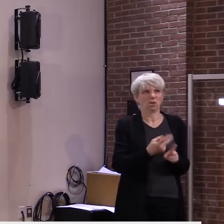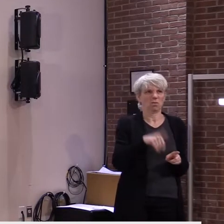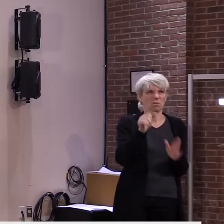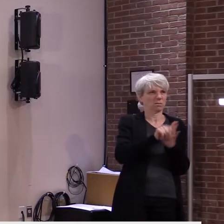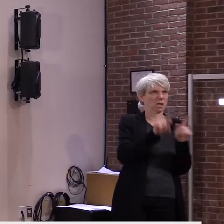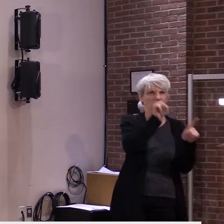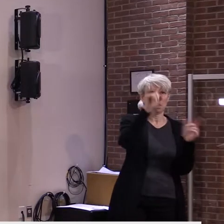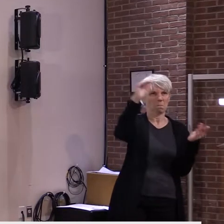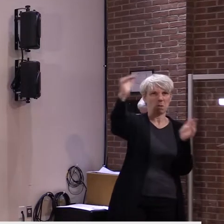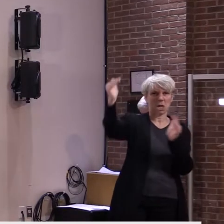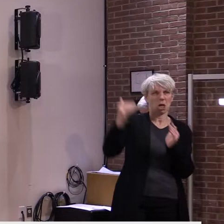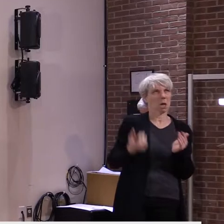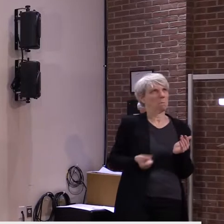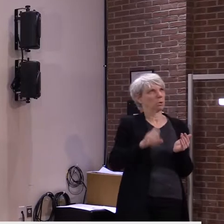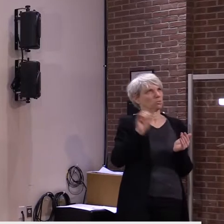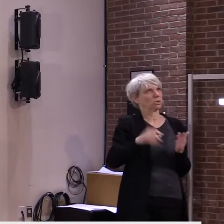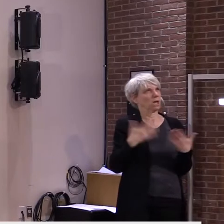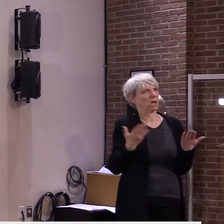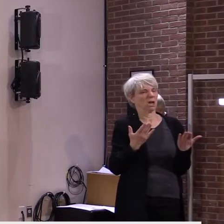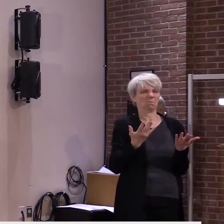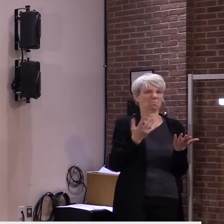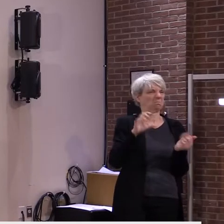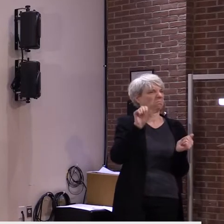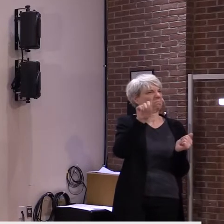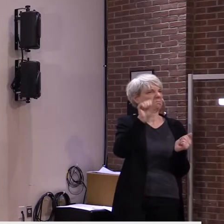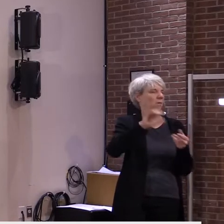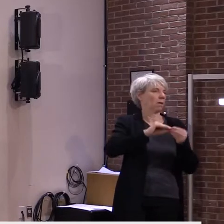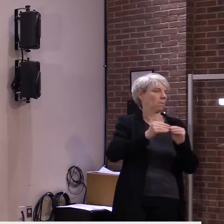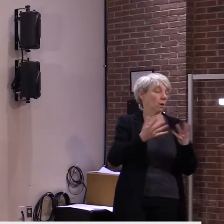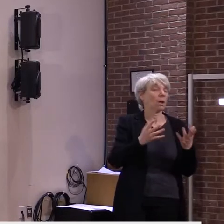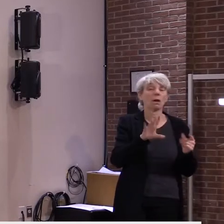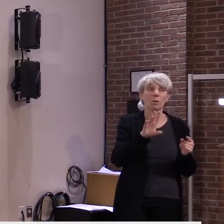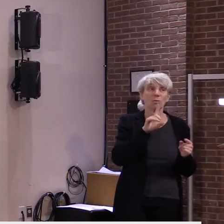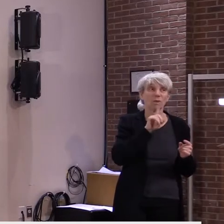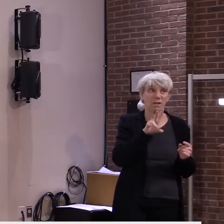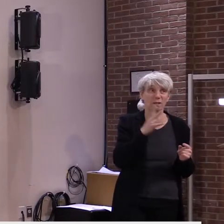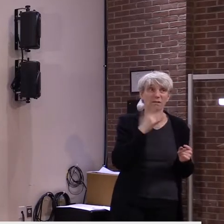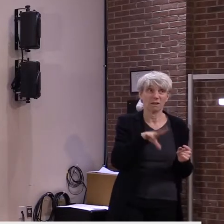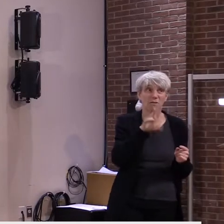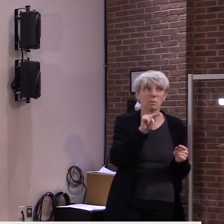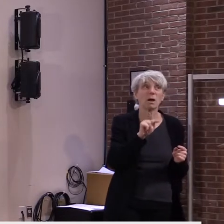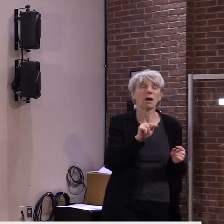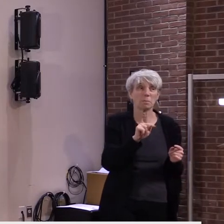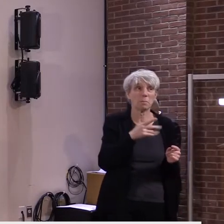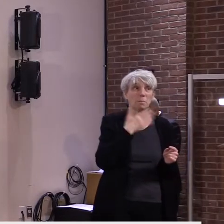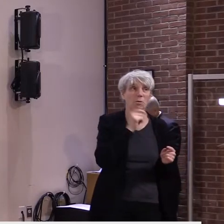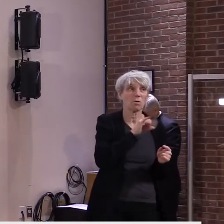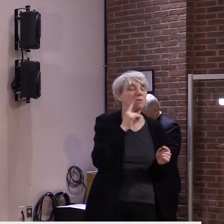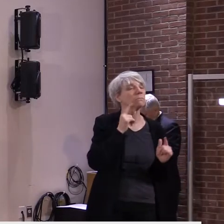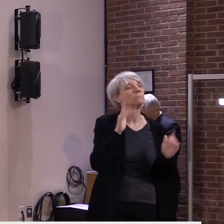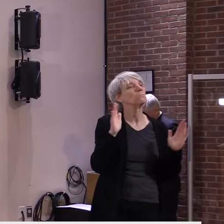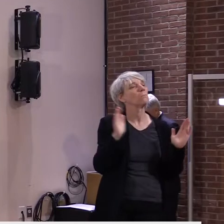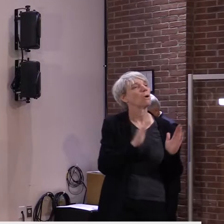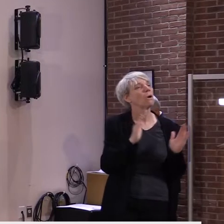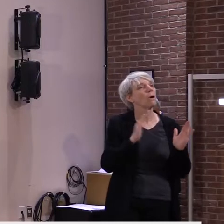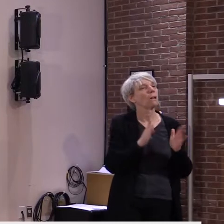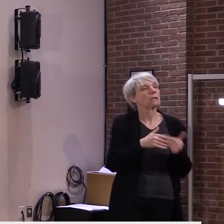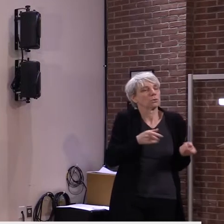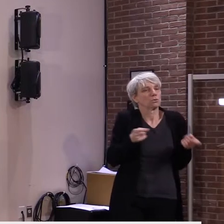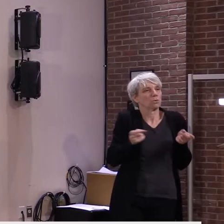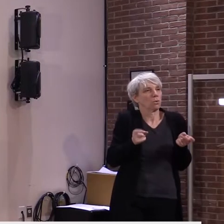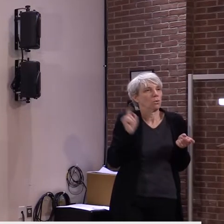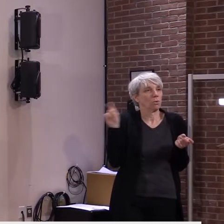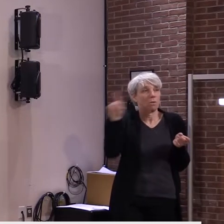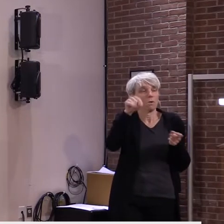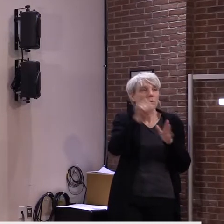states. And we have, Vermont has actually fared much better than most states because of our size. So we're actually able